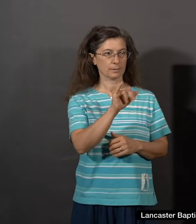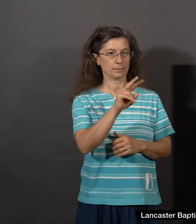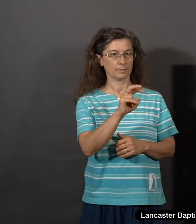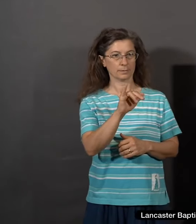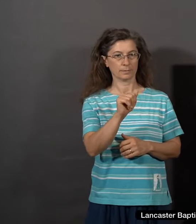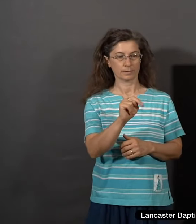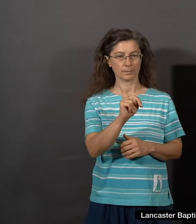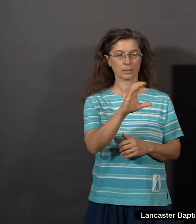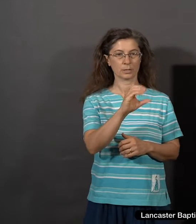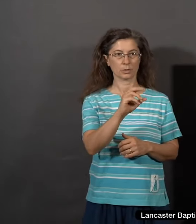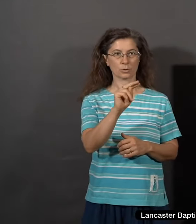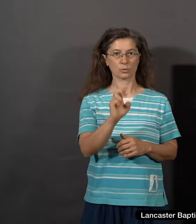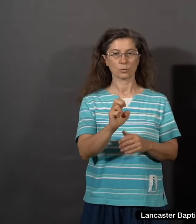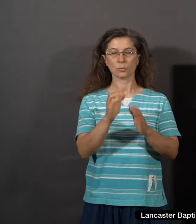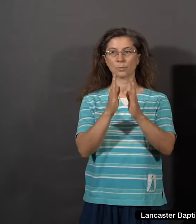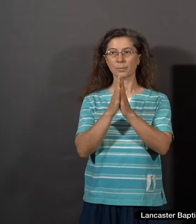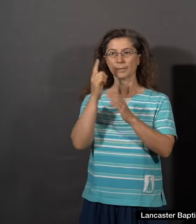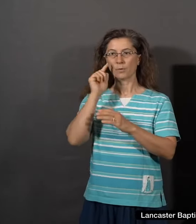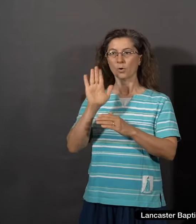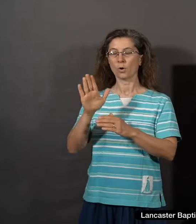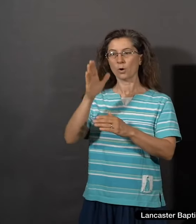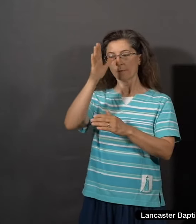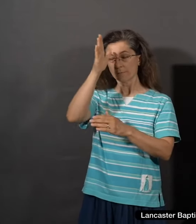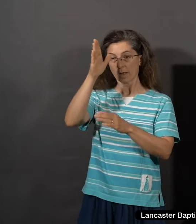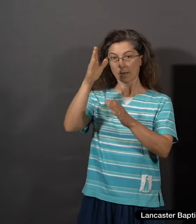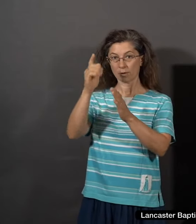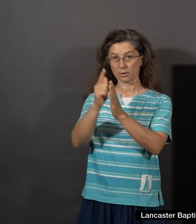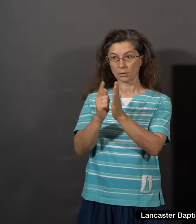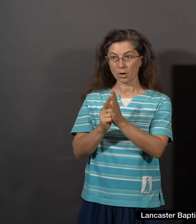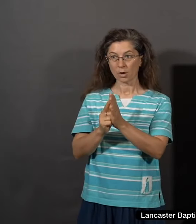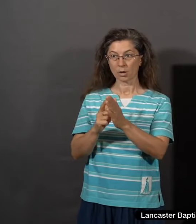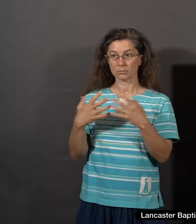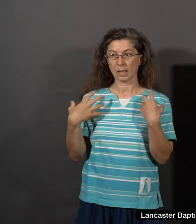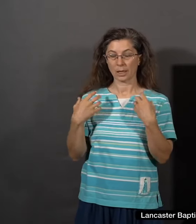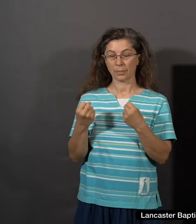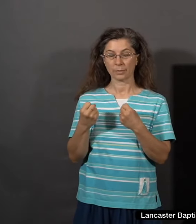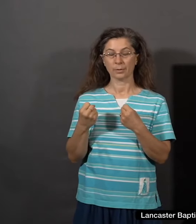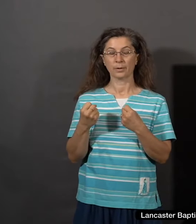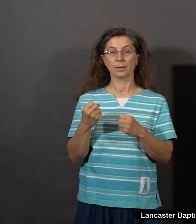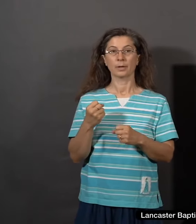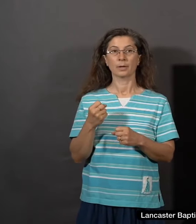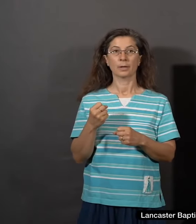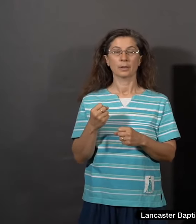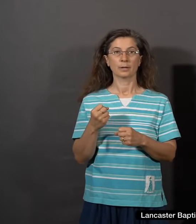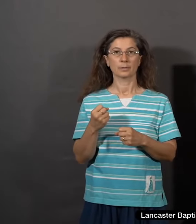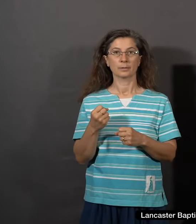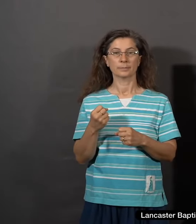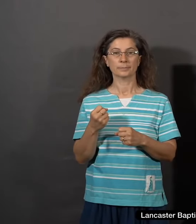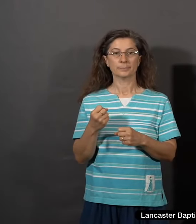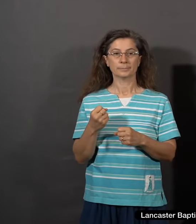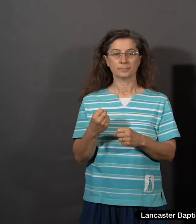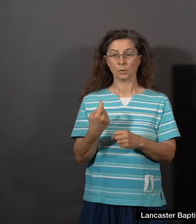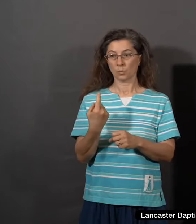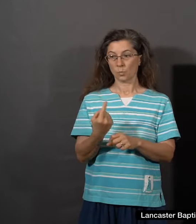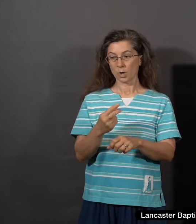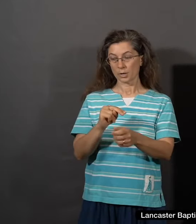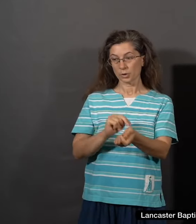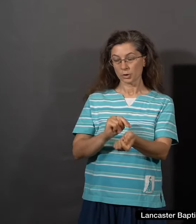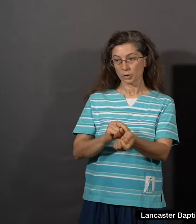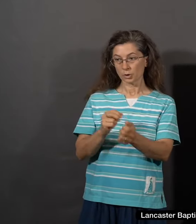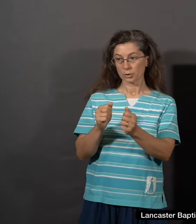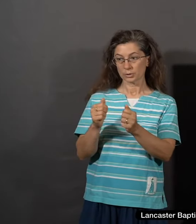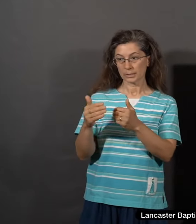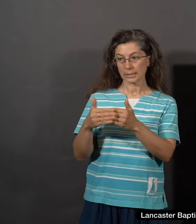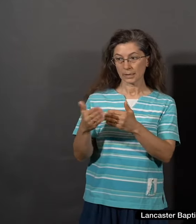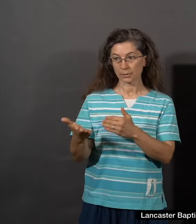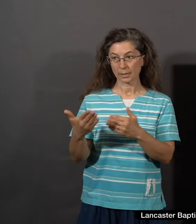asking prayer for her father-in-law's health as well so uh let's pray for him one of the nurses in his facility has the